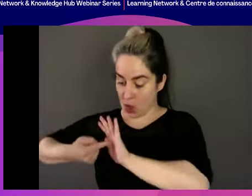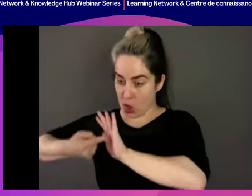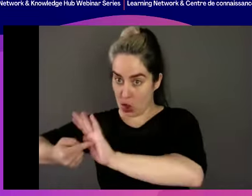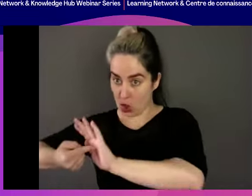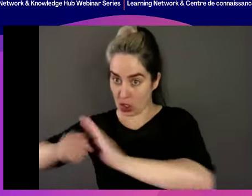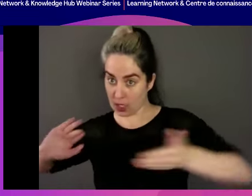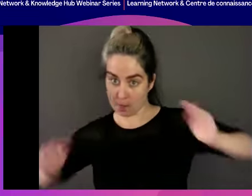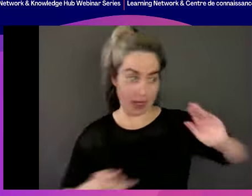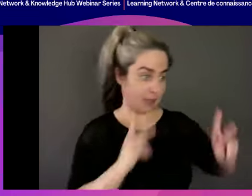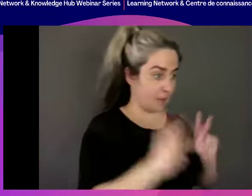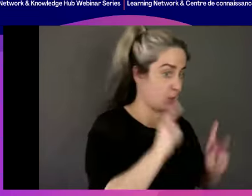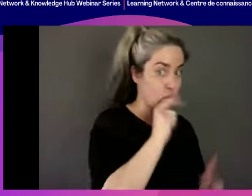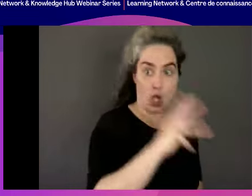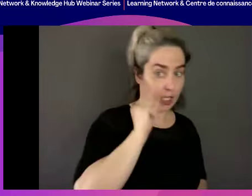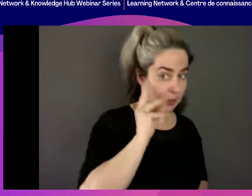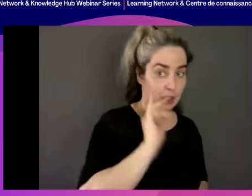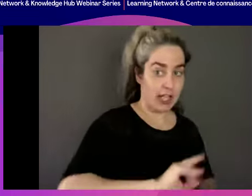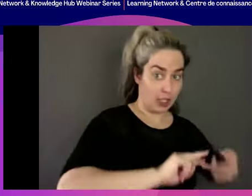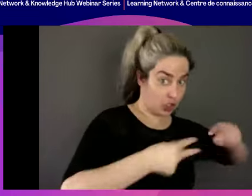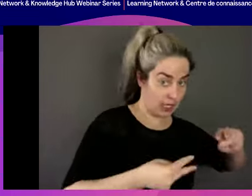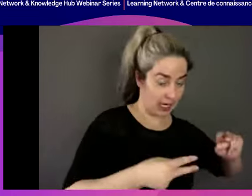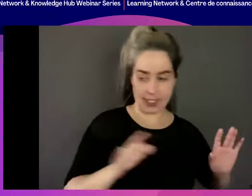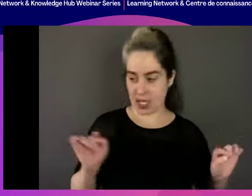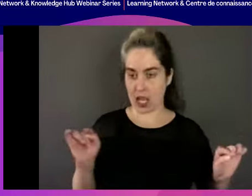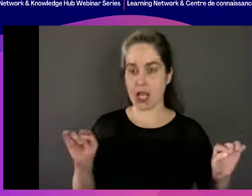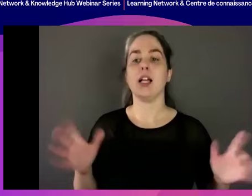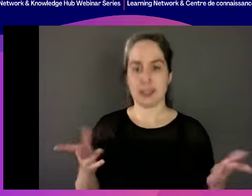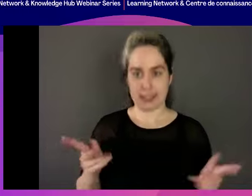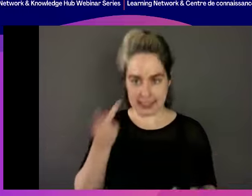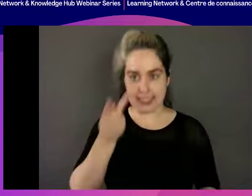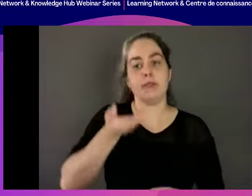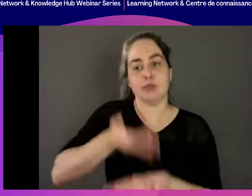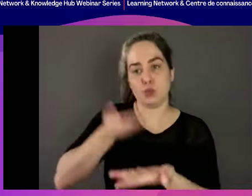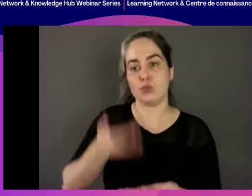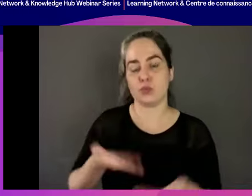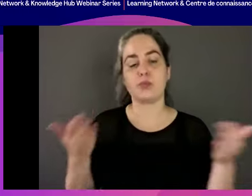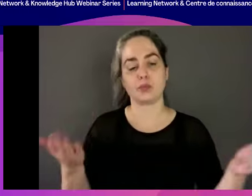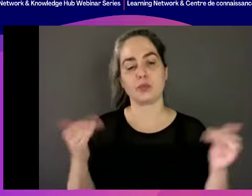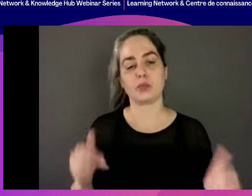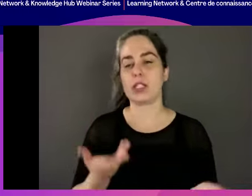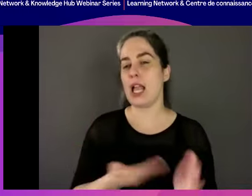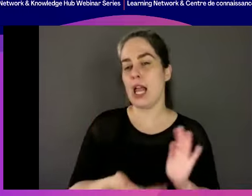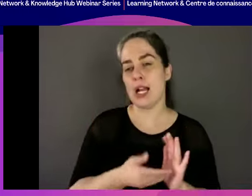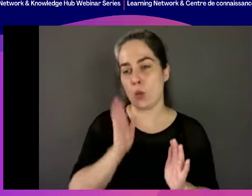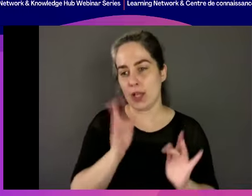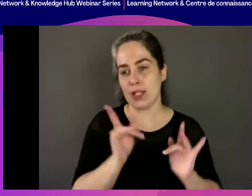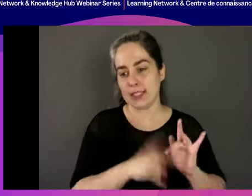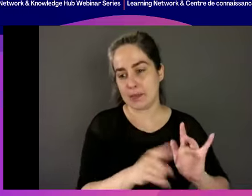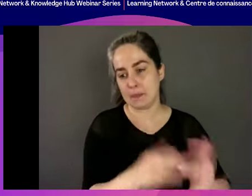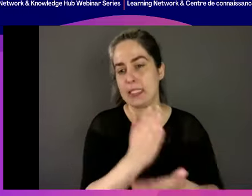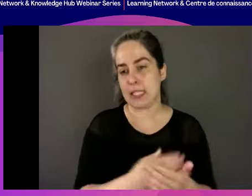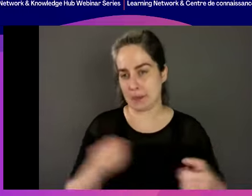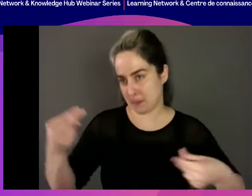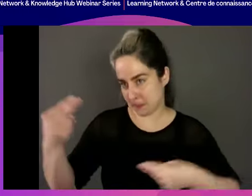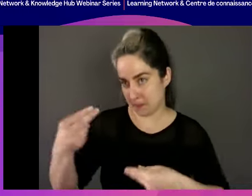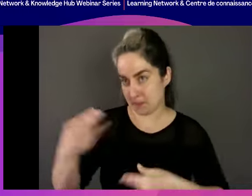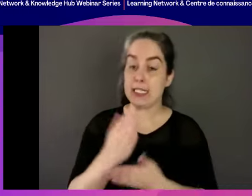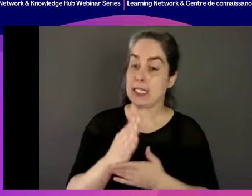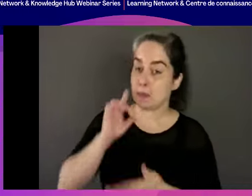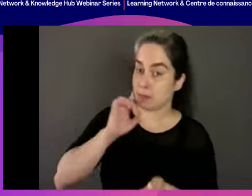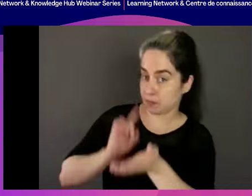family history. And again, I'm going to kind of skip through some of these slides, but some of our research also